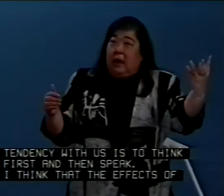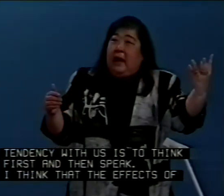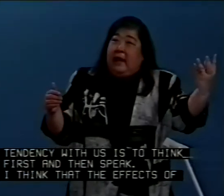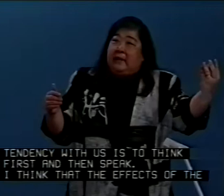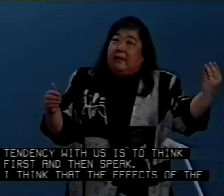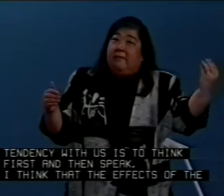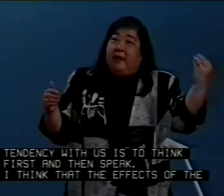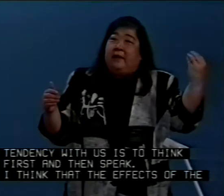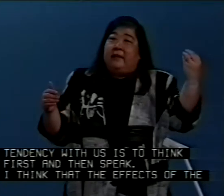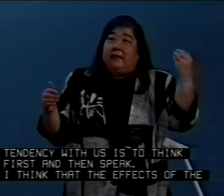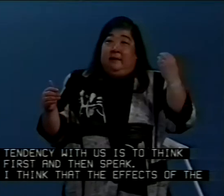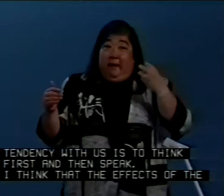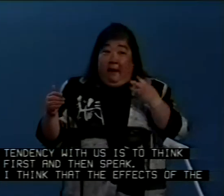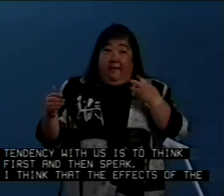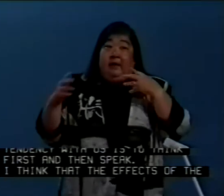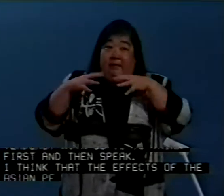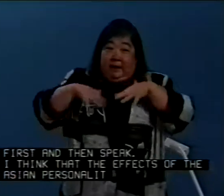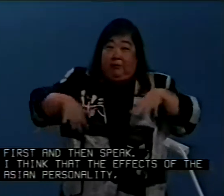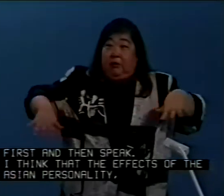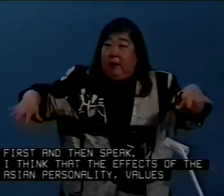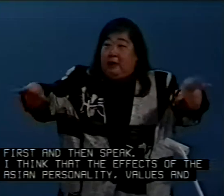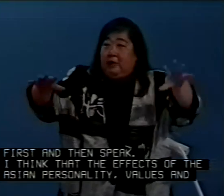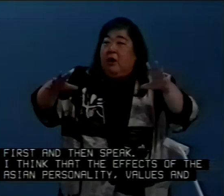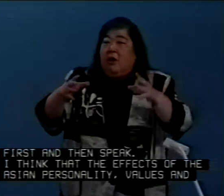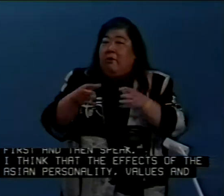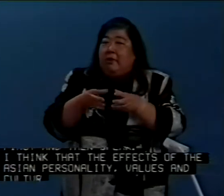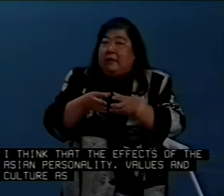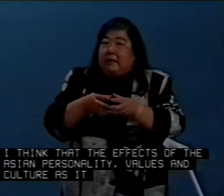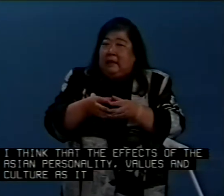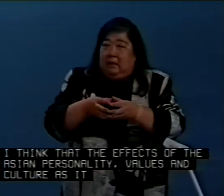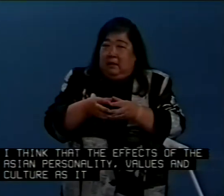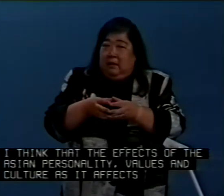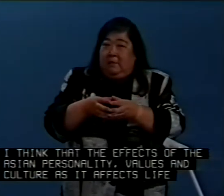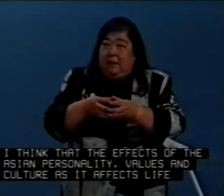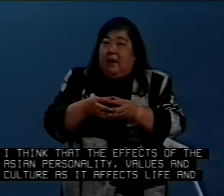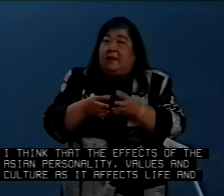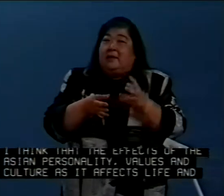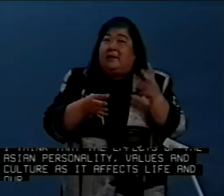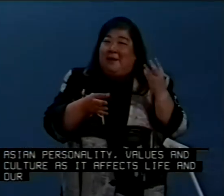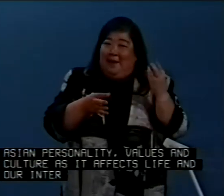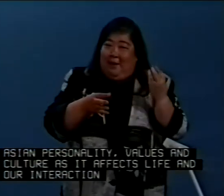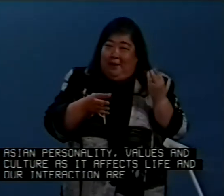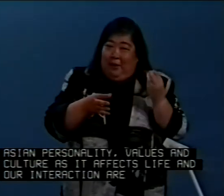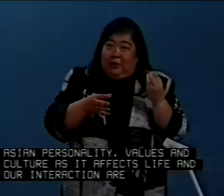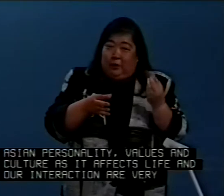as it affects life and affects our interaction, are very subtle because